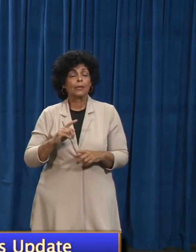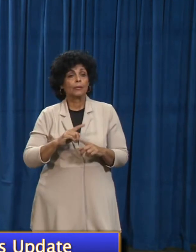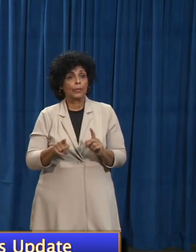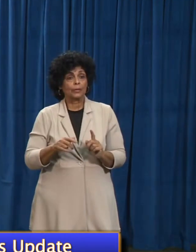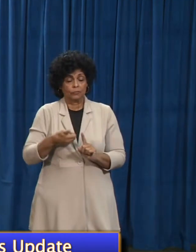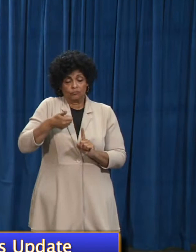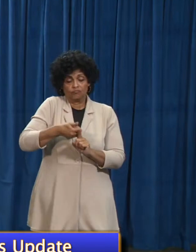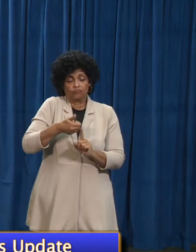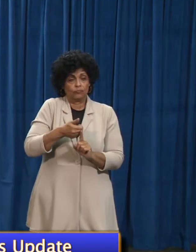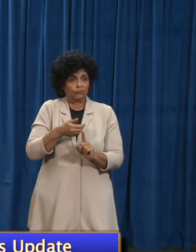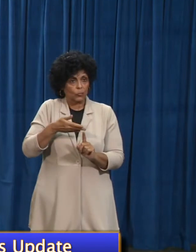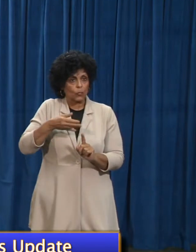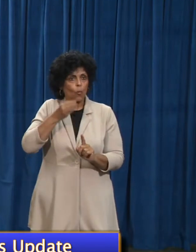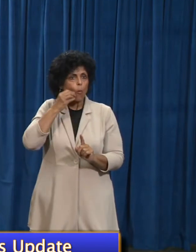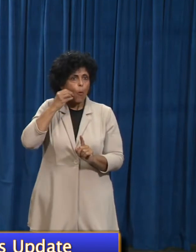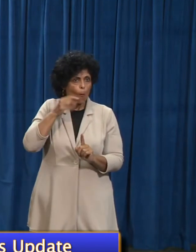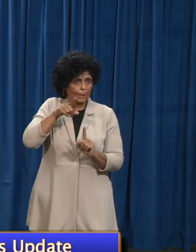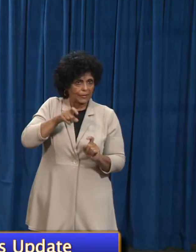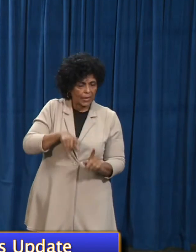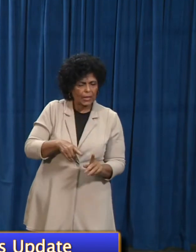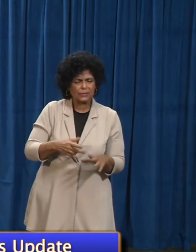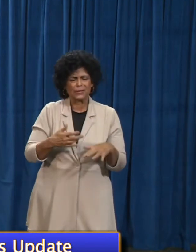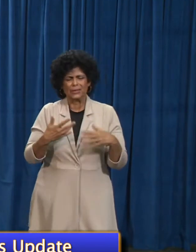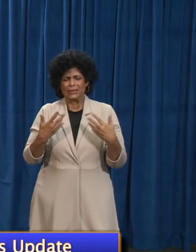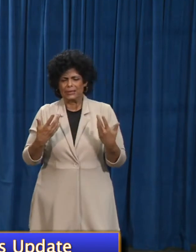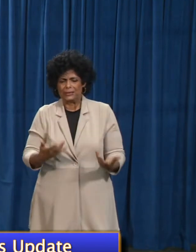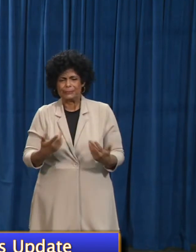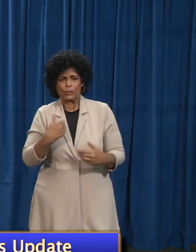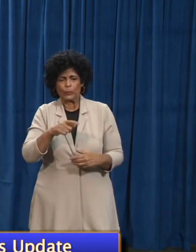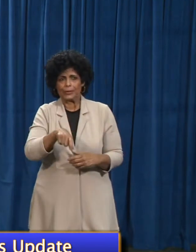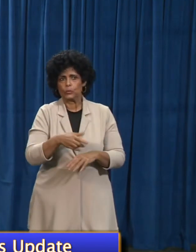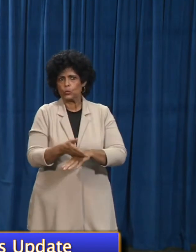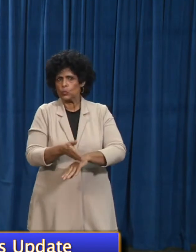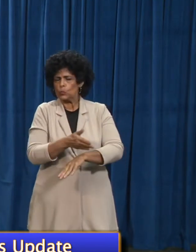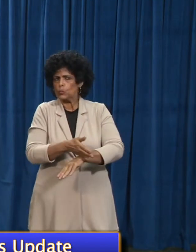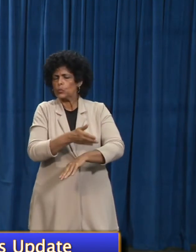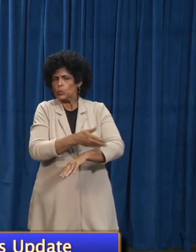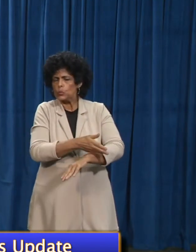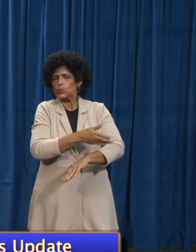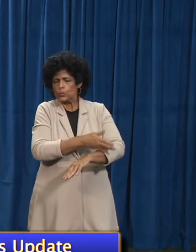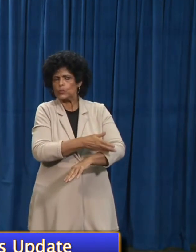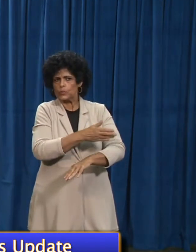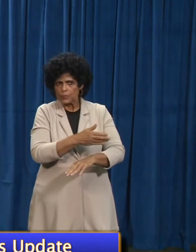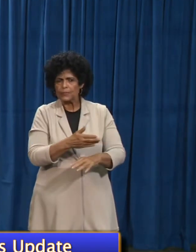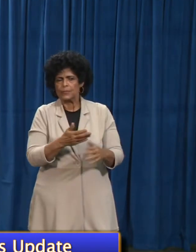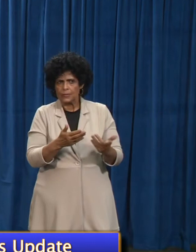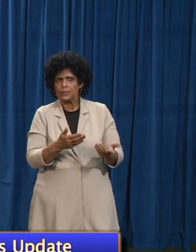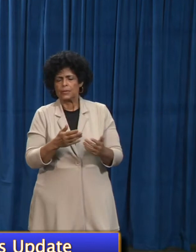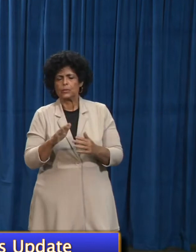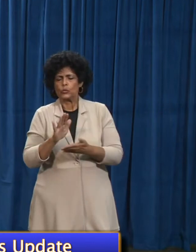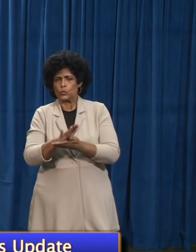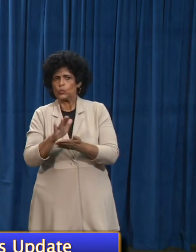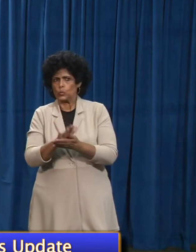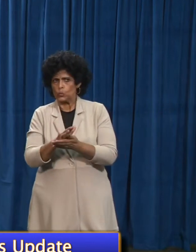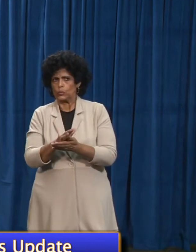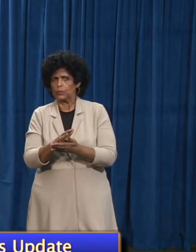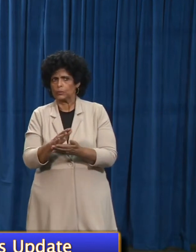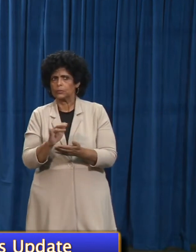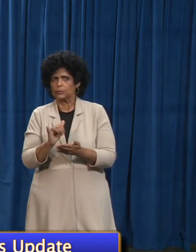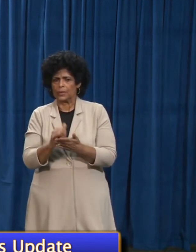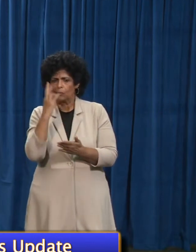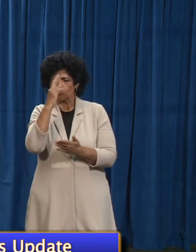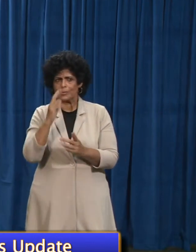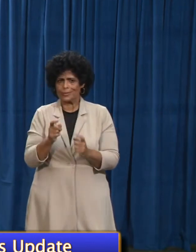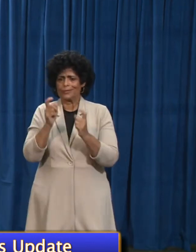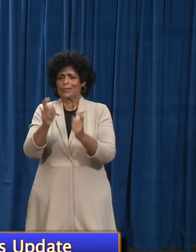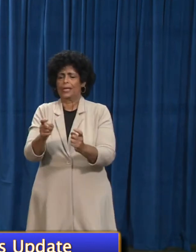our decision with the schools was that we needed to improve the level of infections at the schools at the time when we were doing the